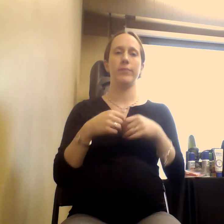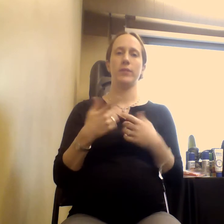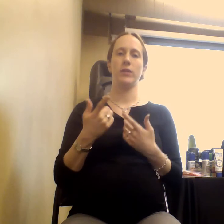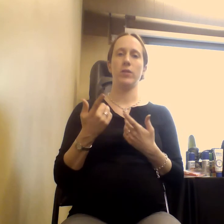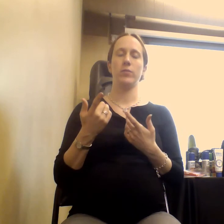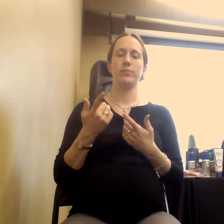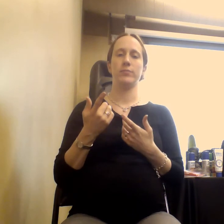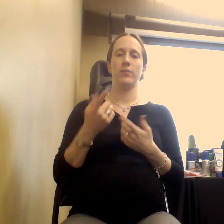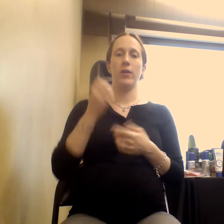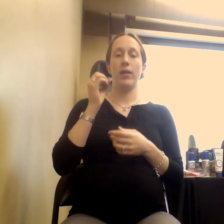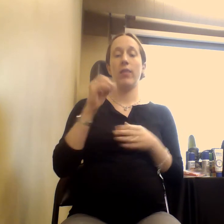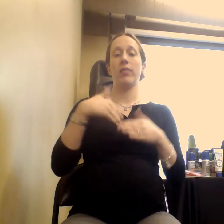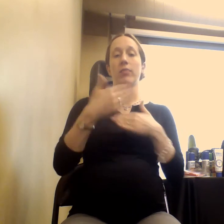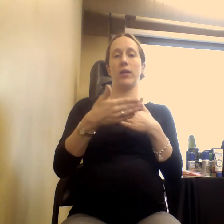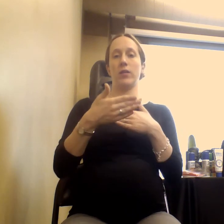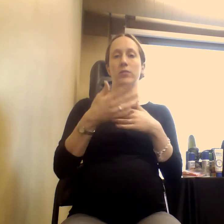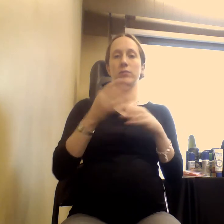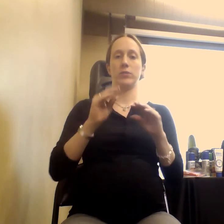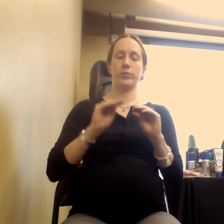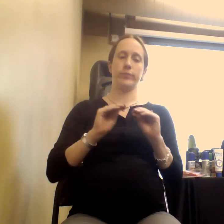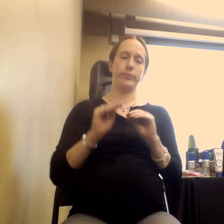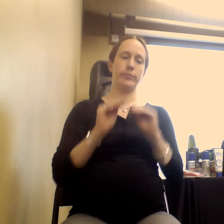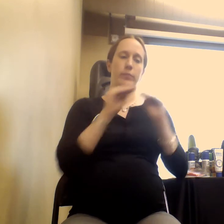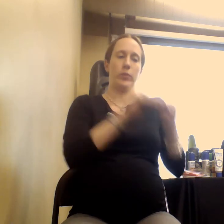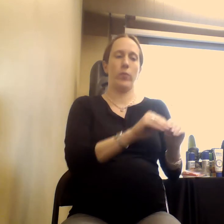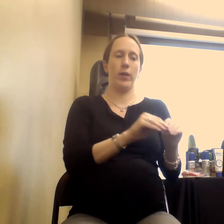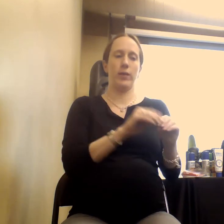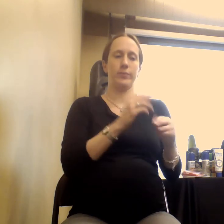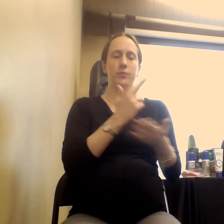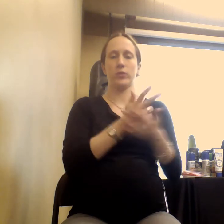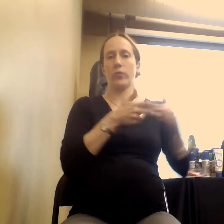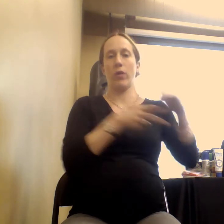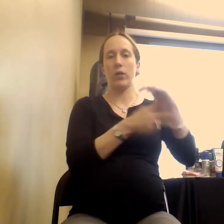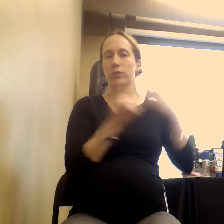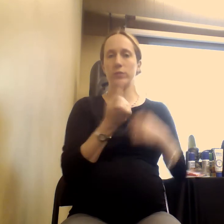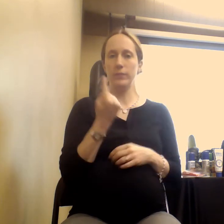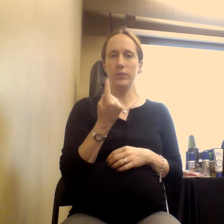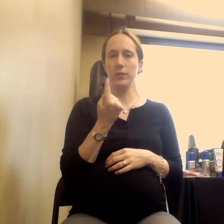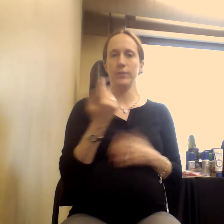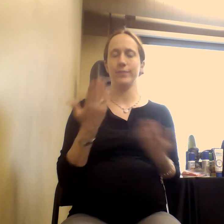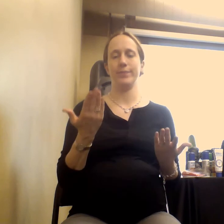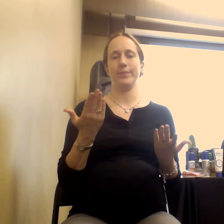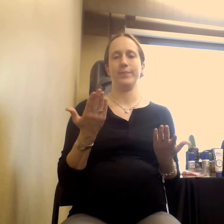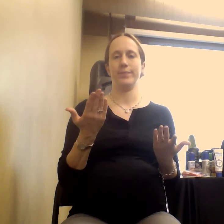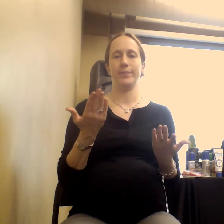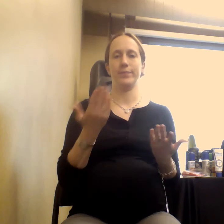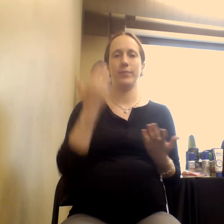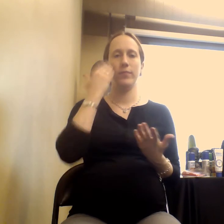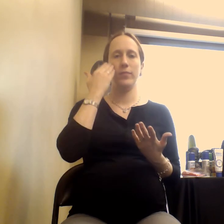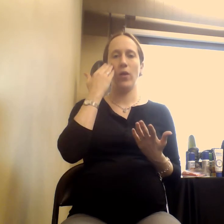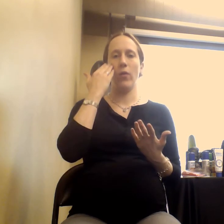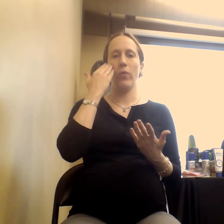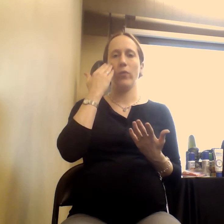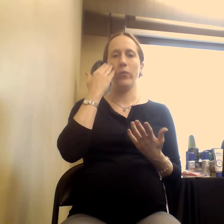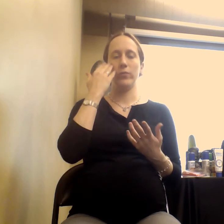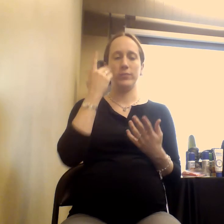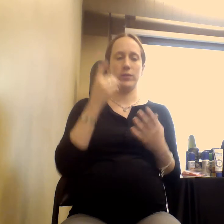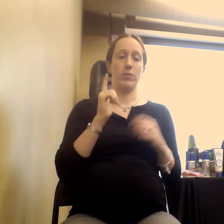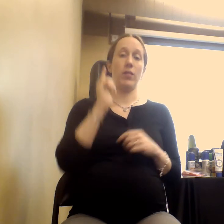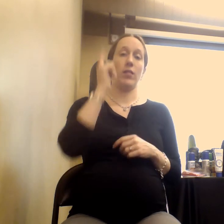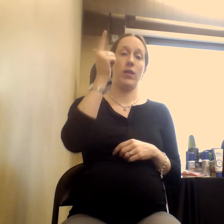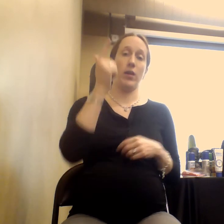of equipment, whether it's a boot or anything else. I don't know if you guys actually want to touch this boot. It's been so used. I'm going to leave it up here. If